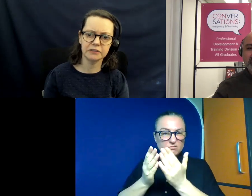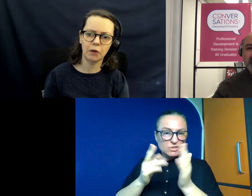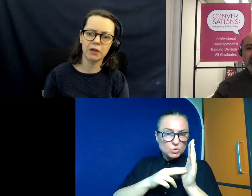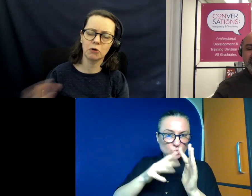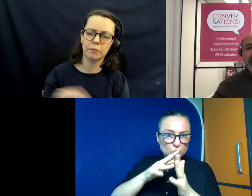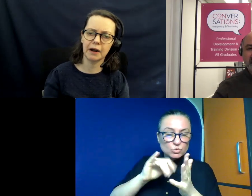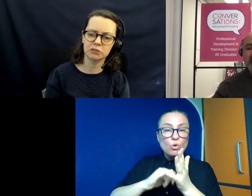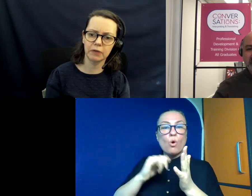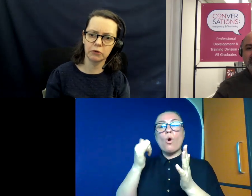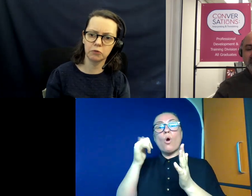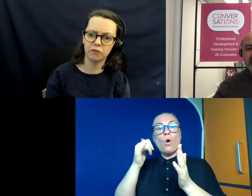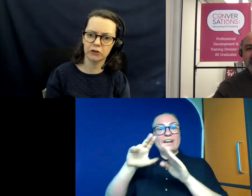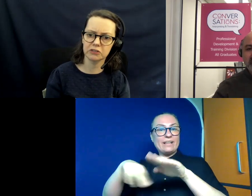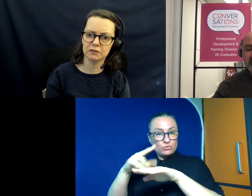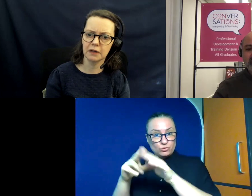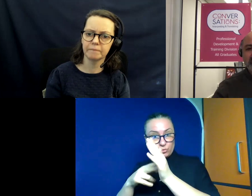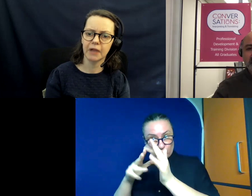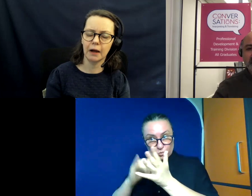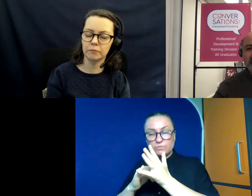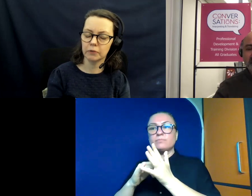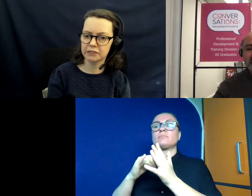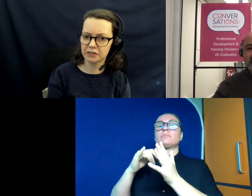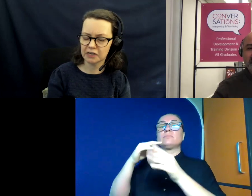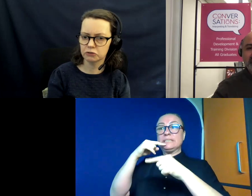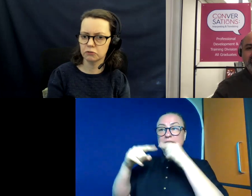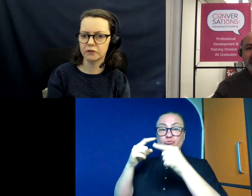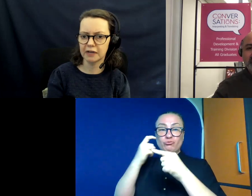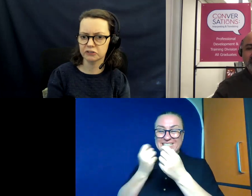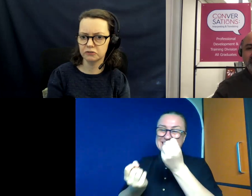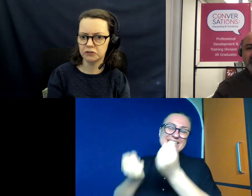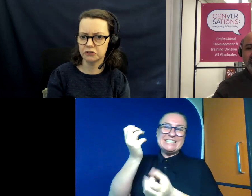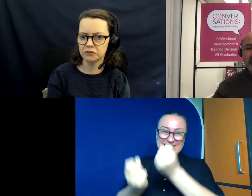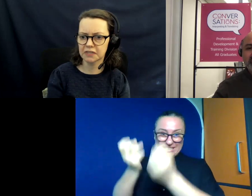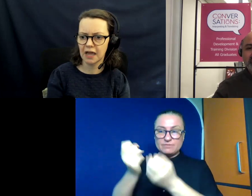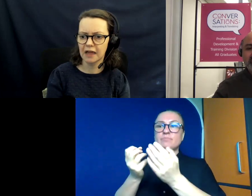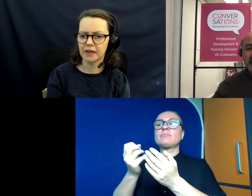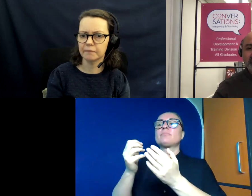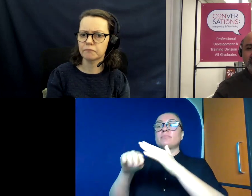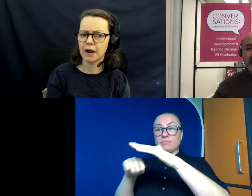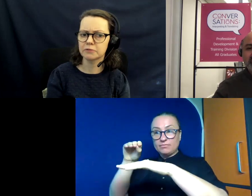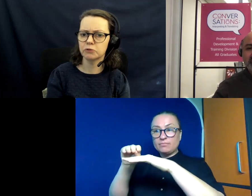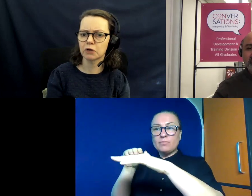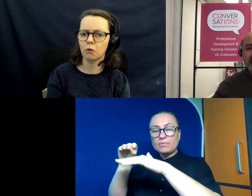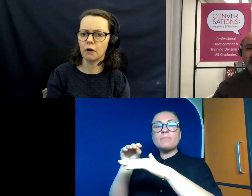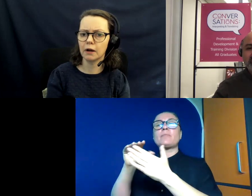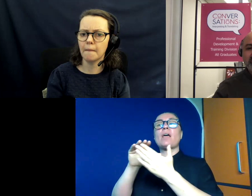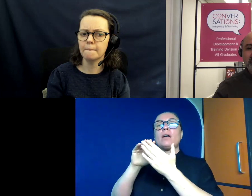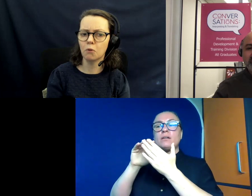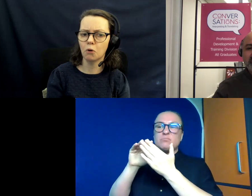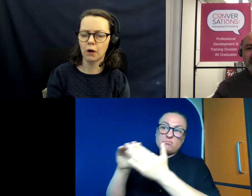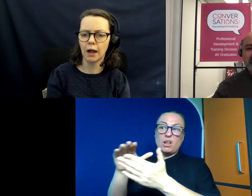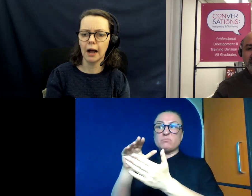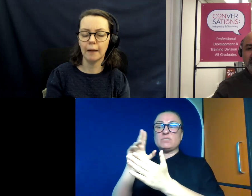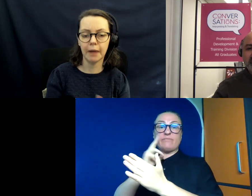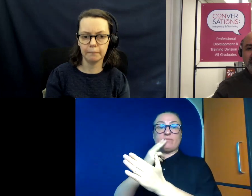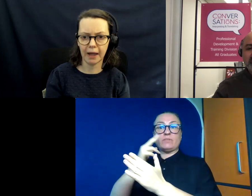and we thought perhaps we would focus on international or national news that perhaps would require